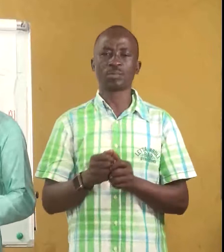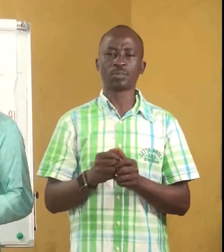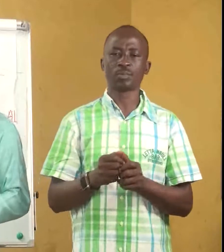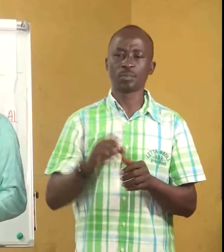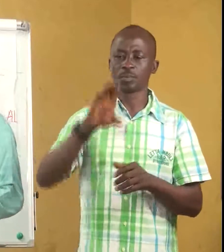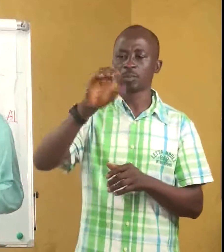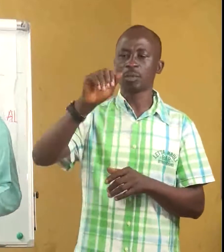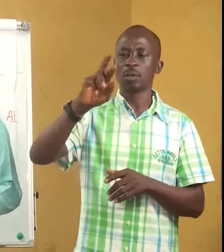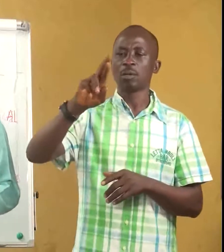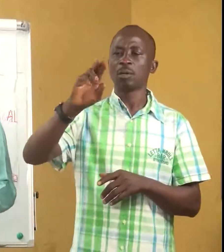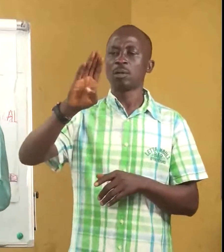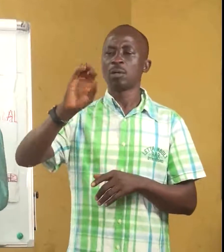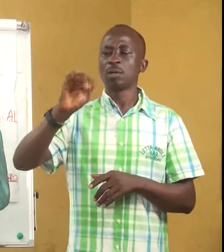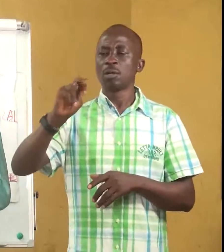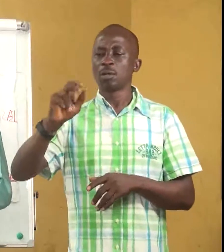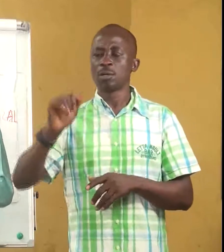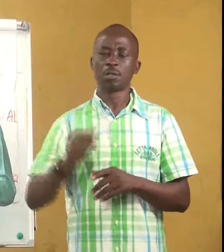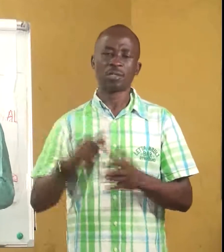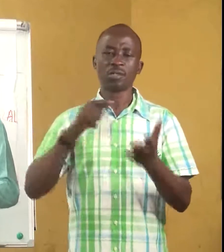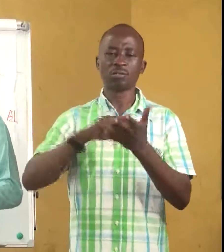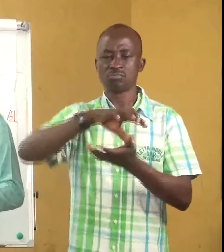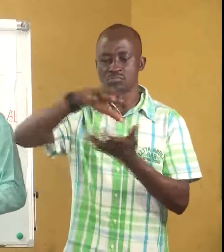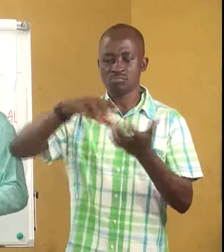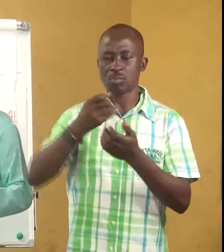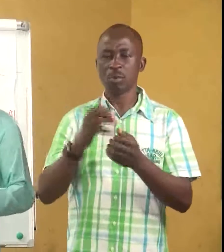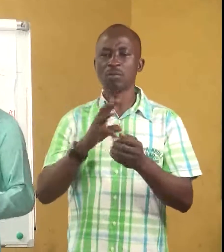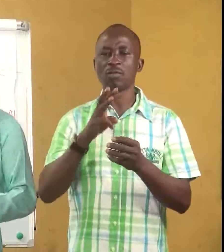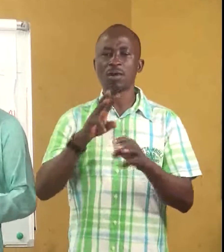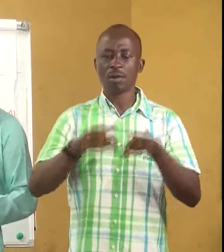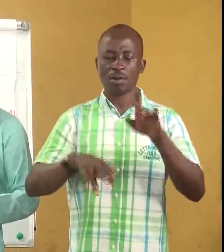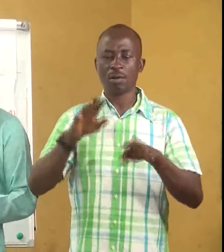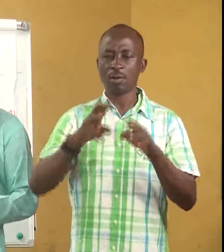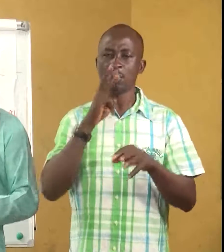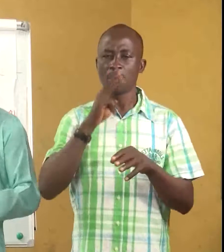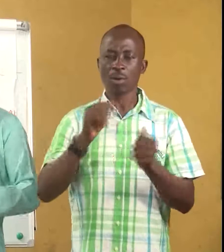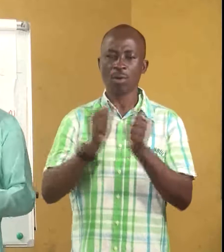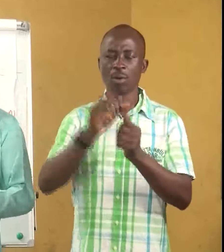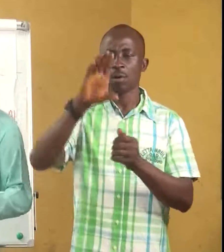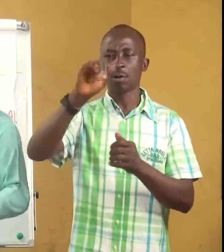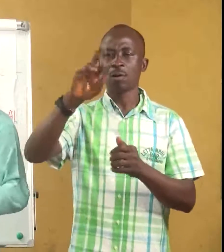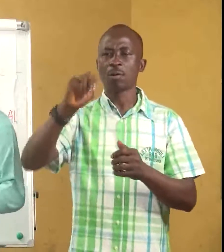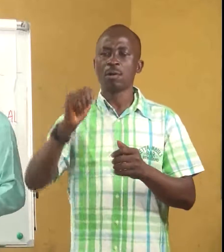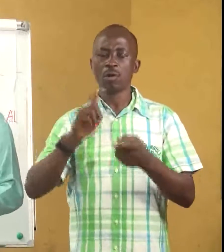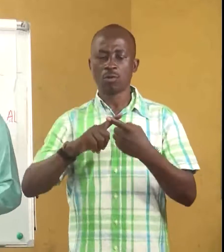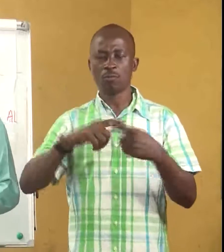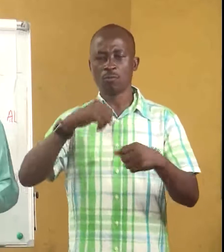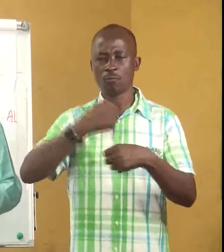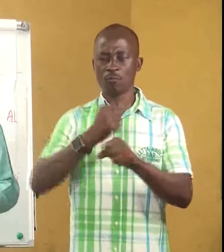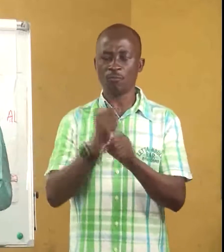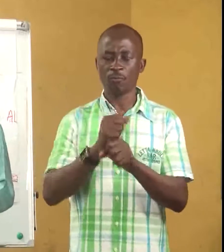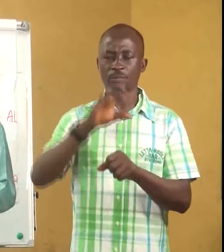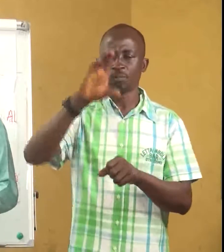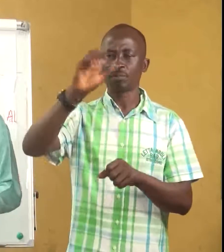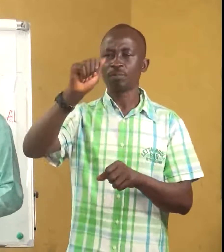Carbonation. This is the combination of rainwater with carbon to form carbonic acid,